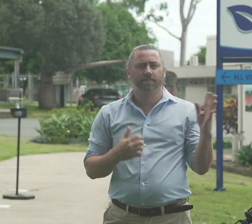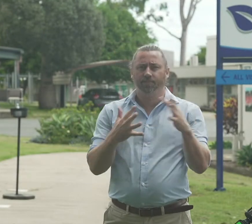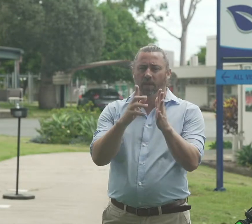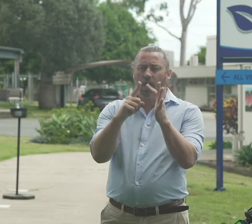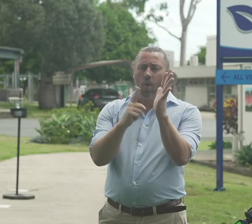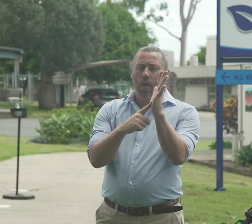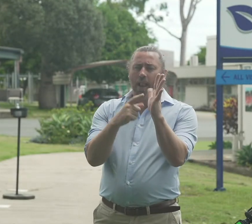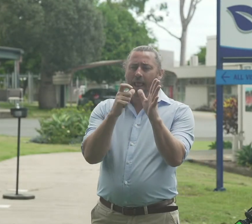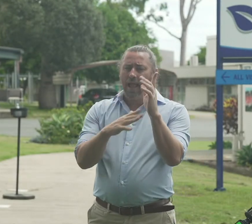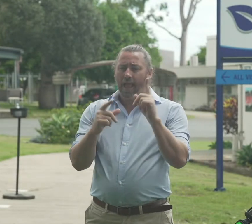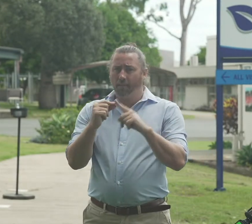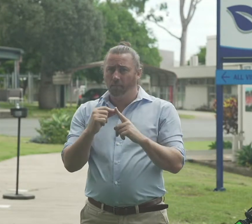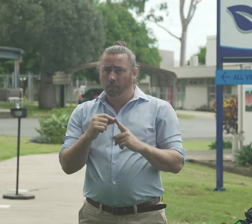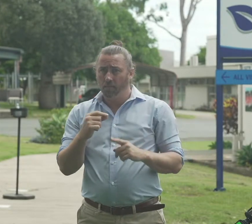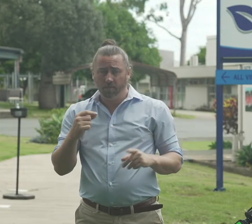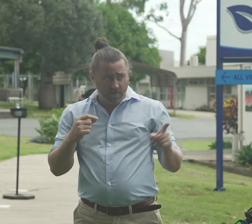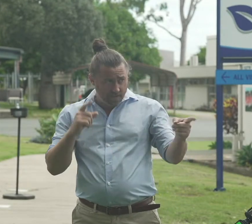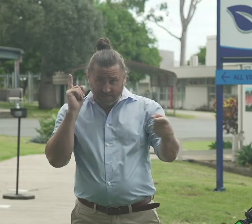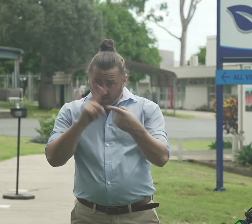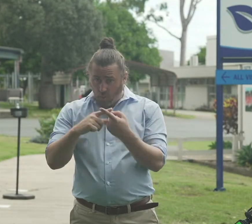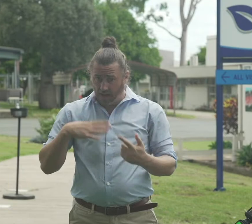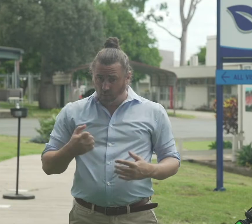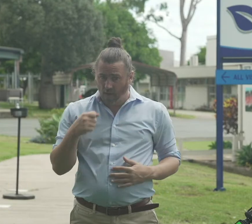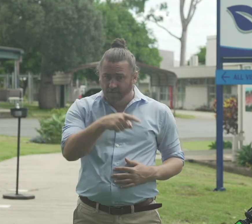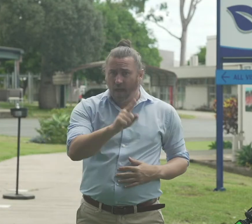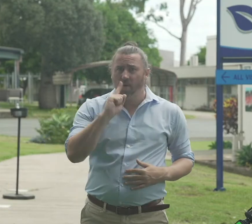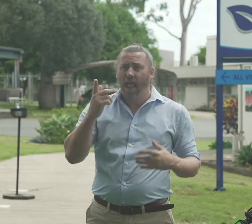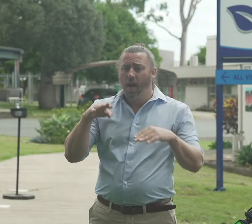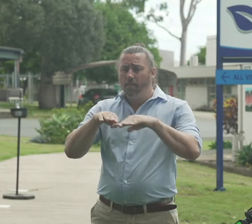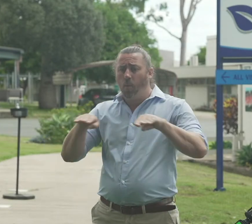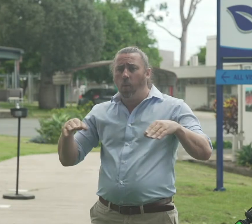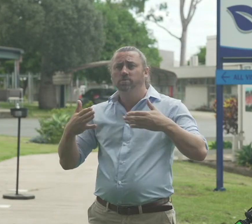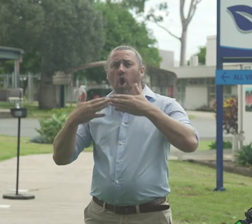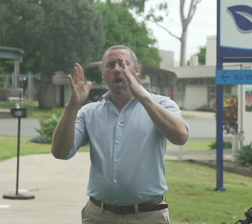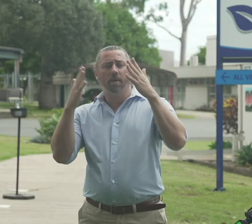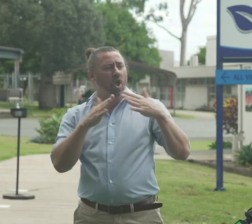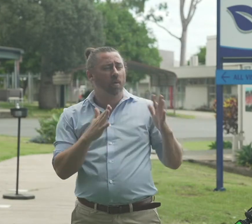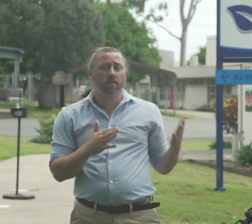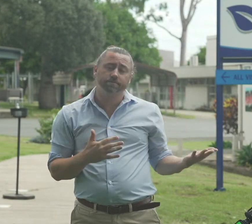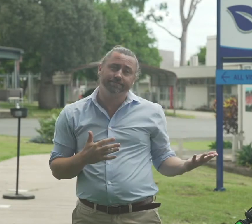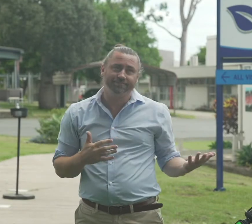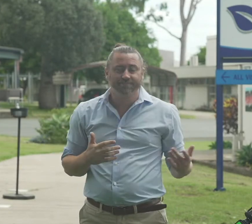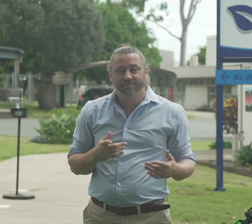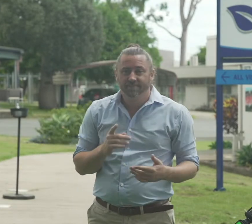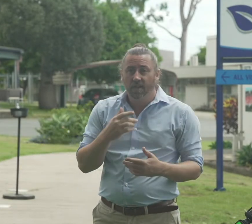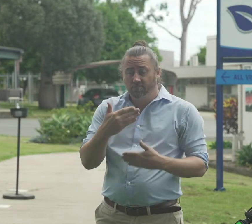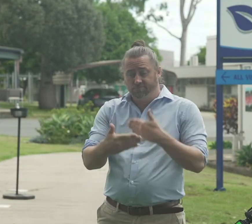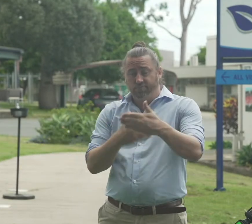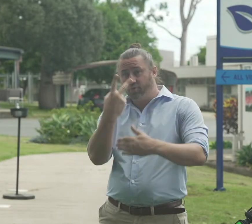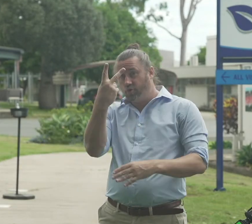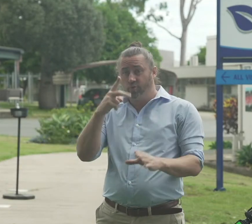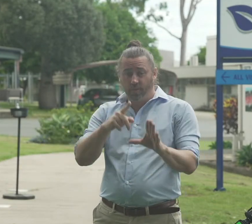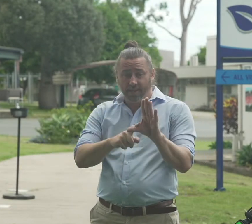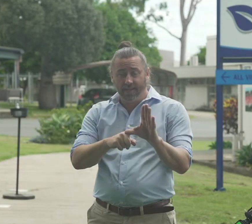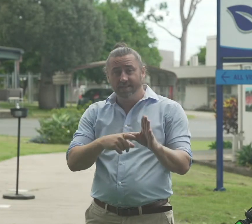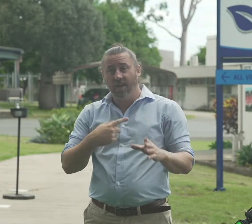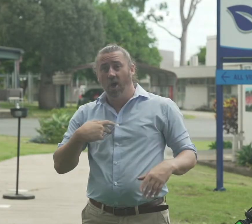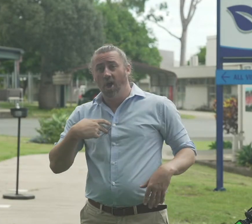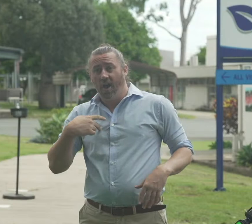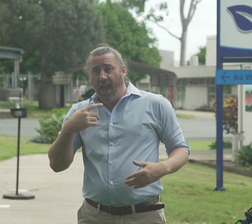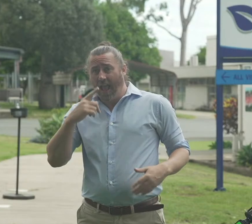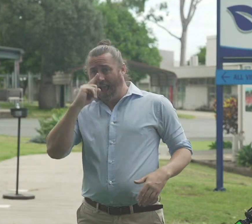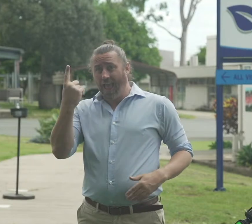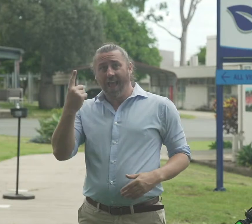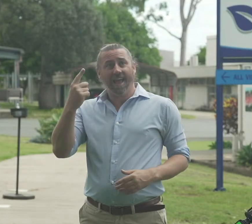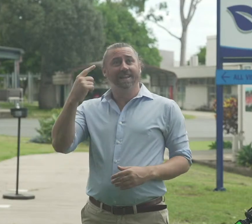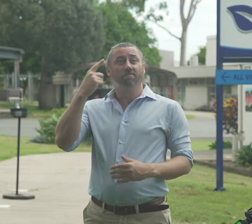stand by the facilities necessary with the border arrangements and everything like that? Oh, look, it's more than 2 years into this pandemic, and I've tried a lot of times to predict what would